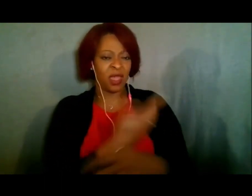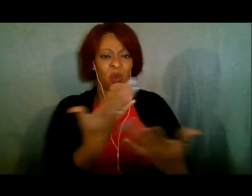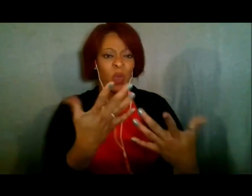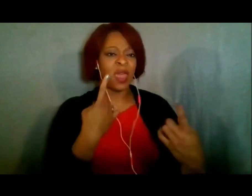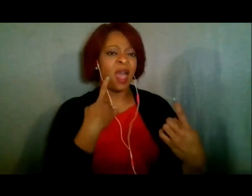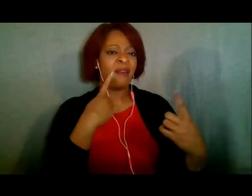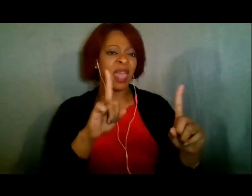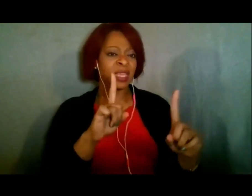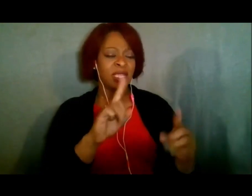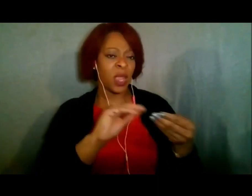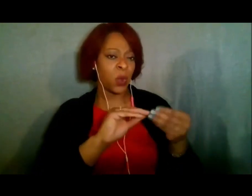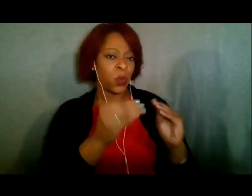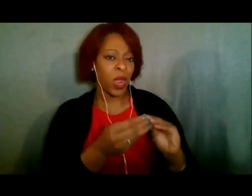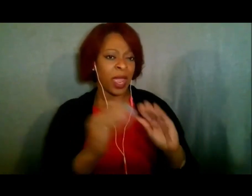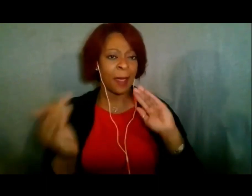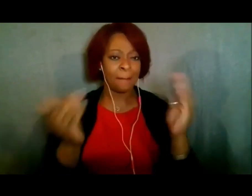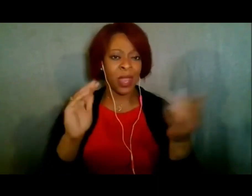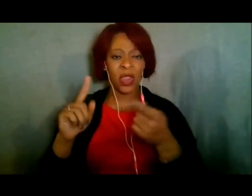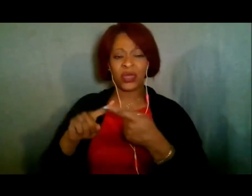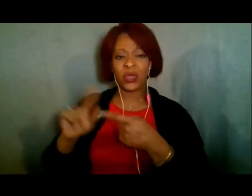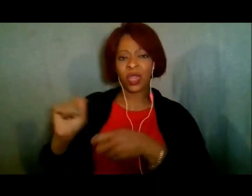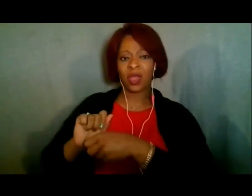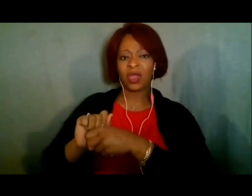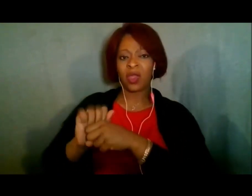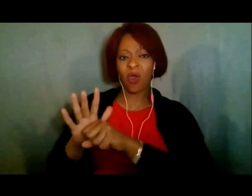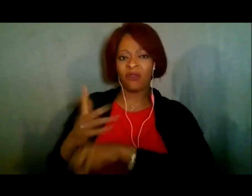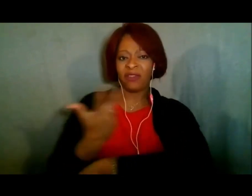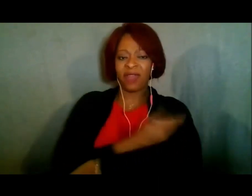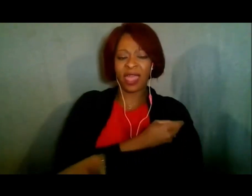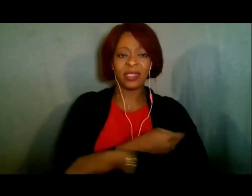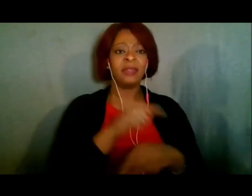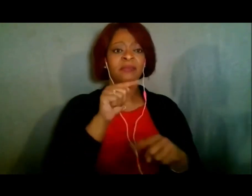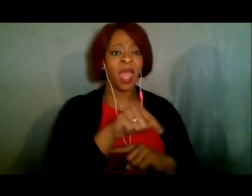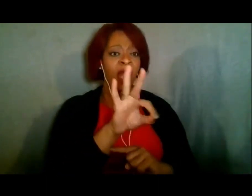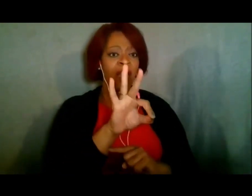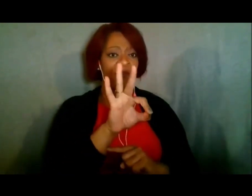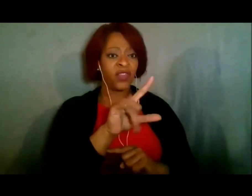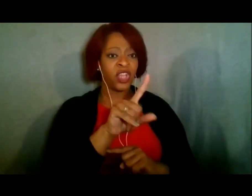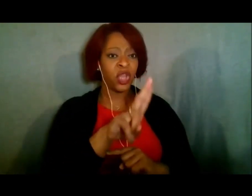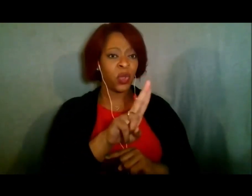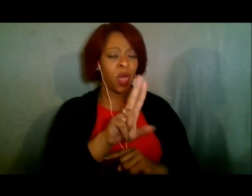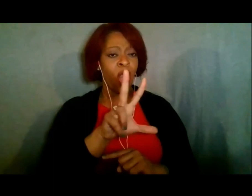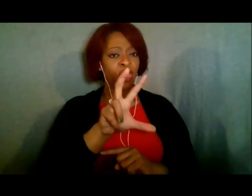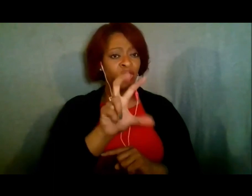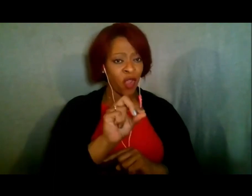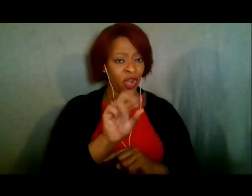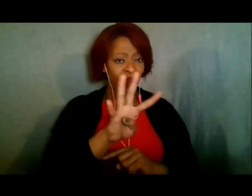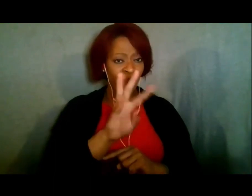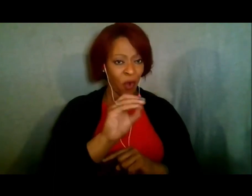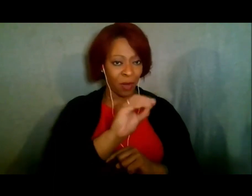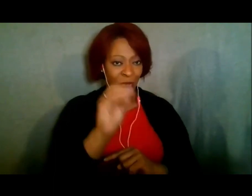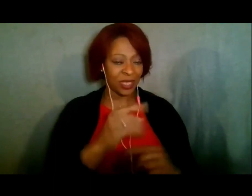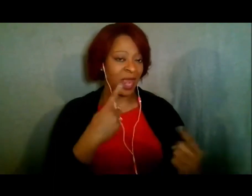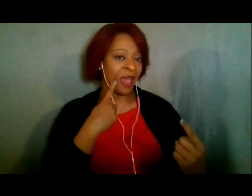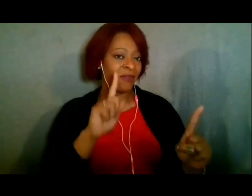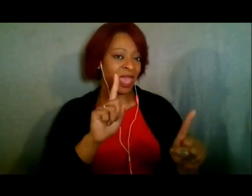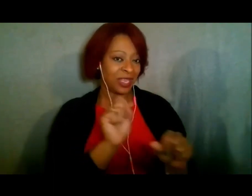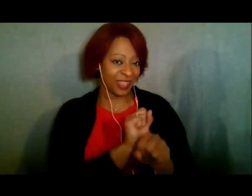for those by comparison? So flu is like 30 to 40%.